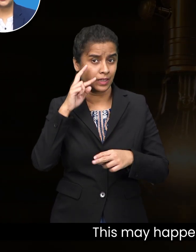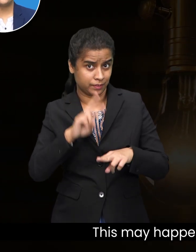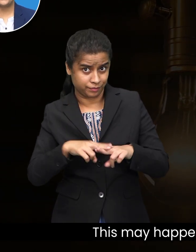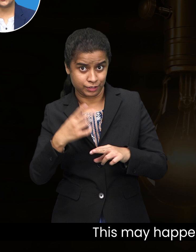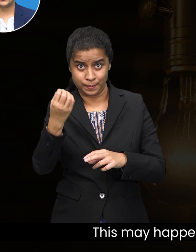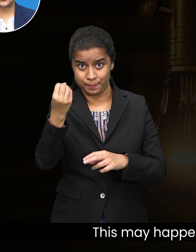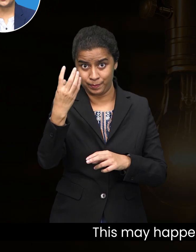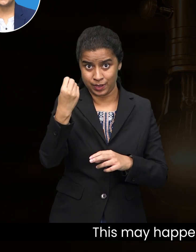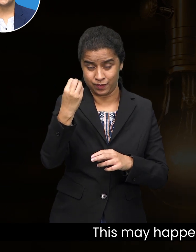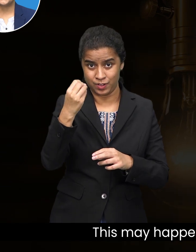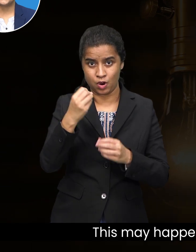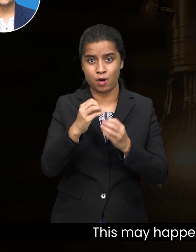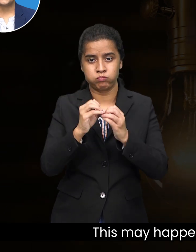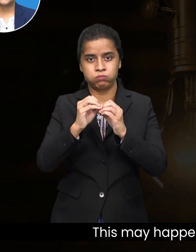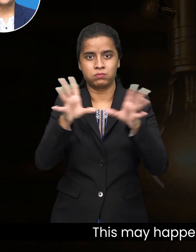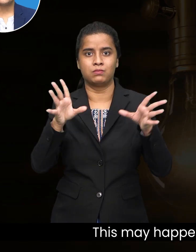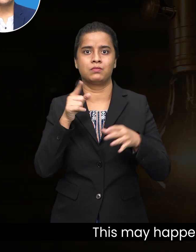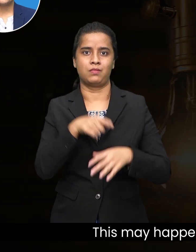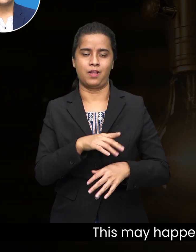bulb has fused.